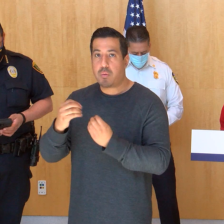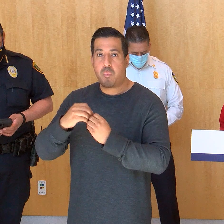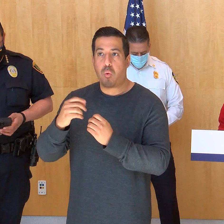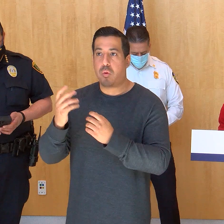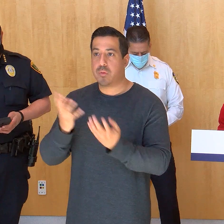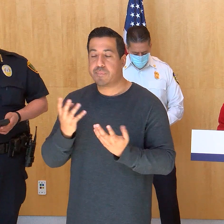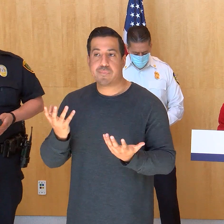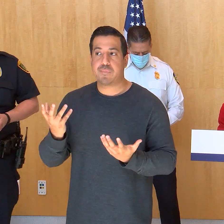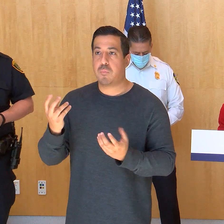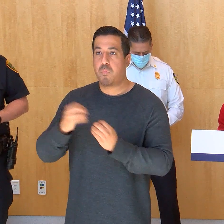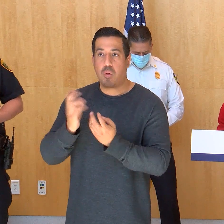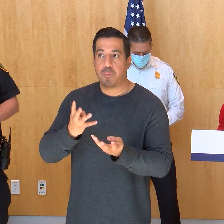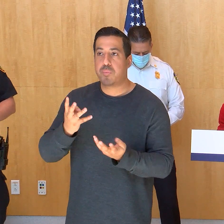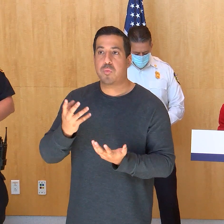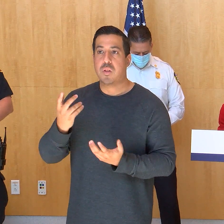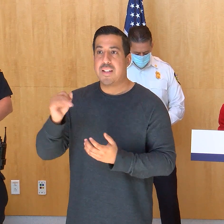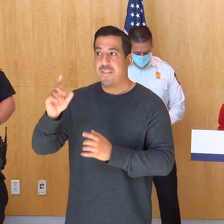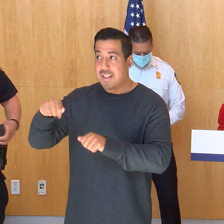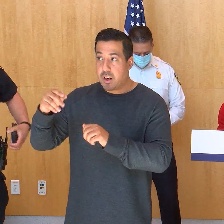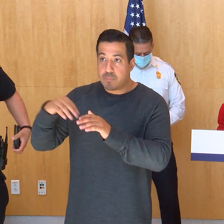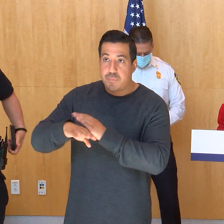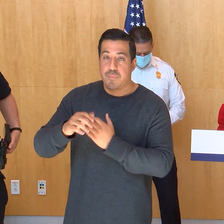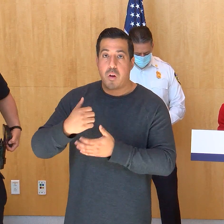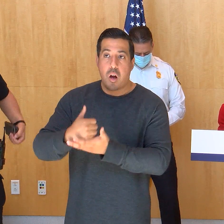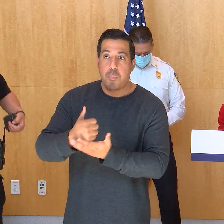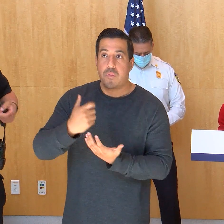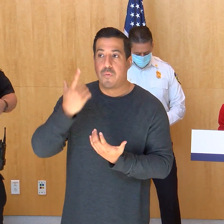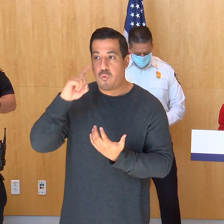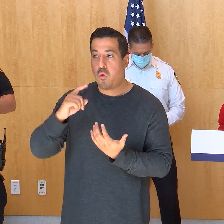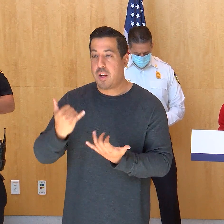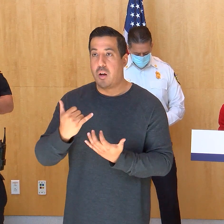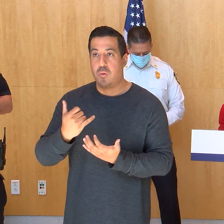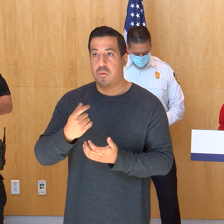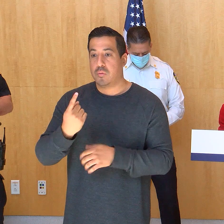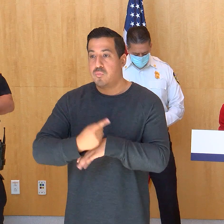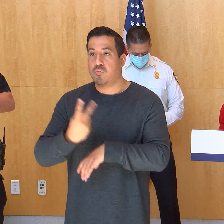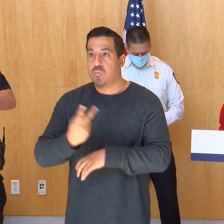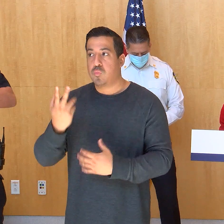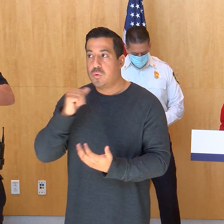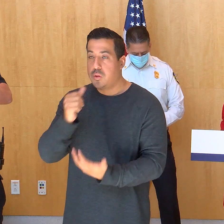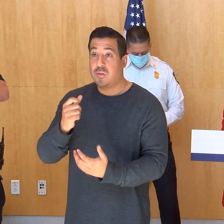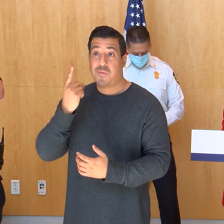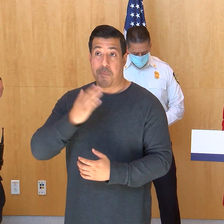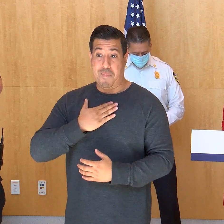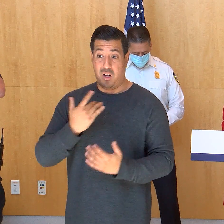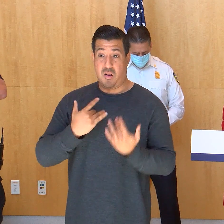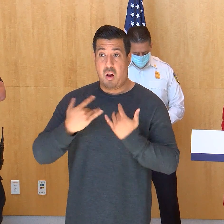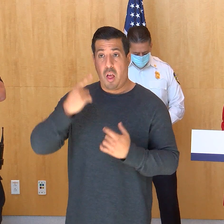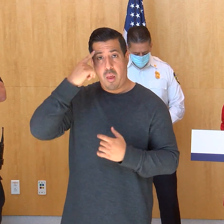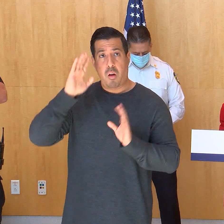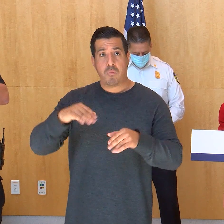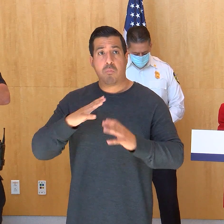my terminology, that can get in here for the next couple of days. My concern is that we thought we'd be finished